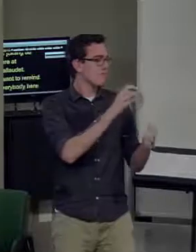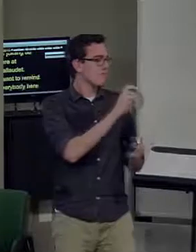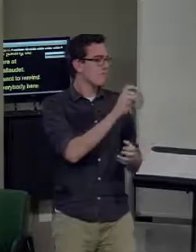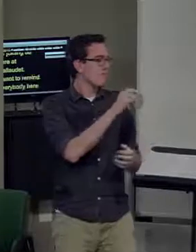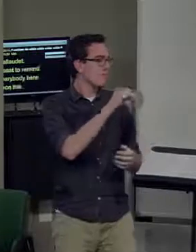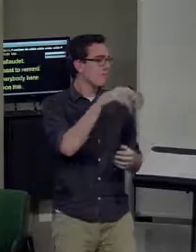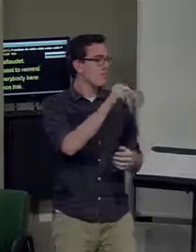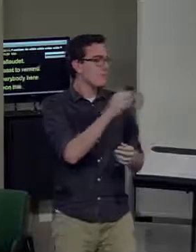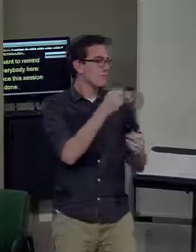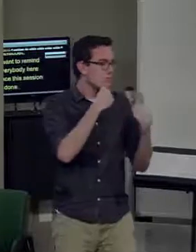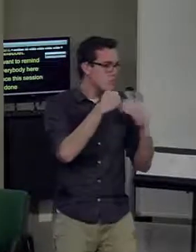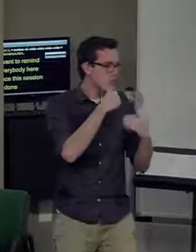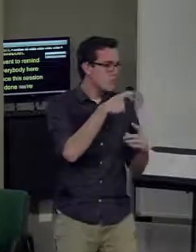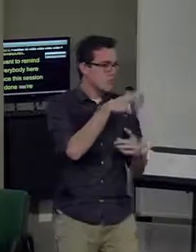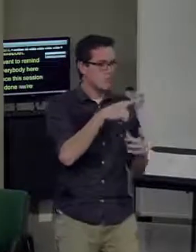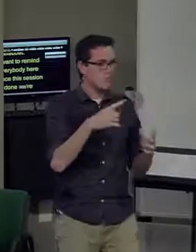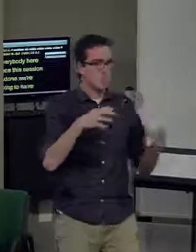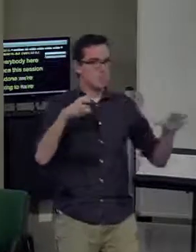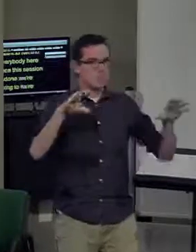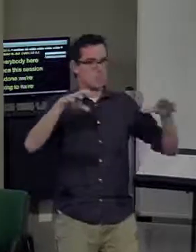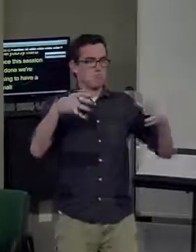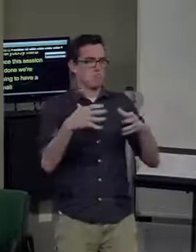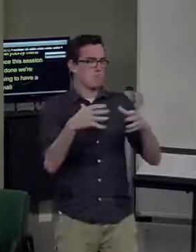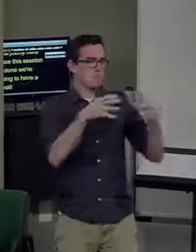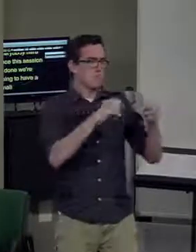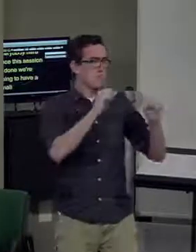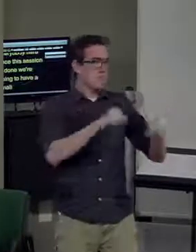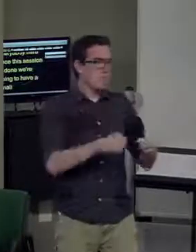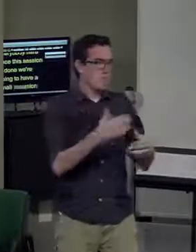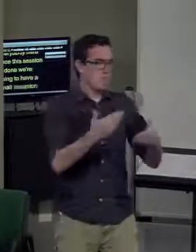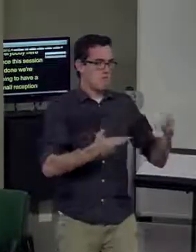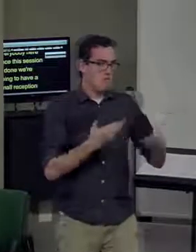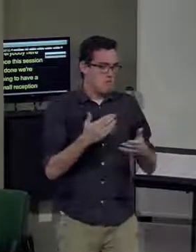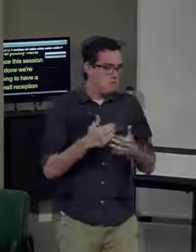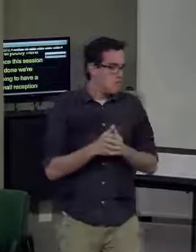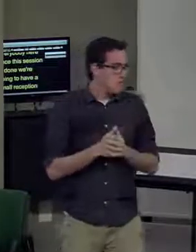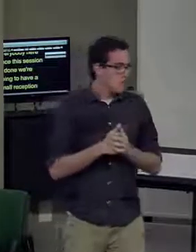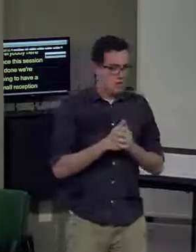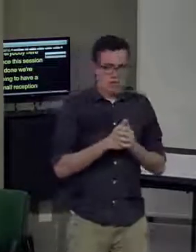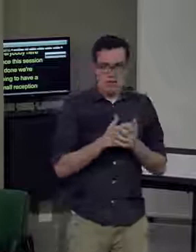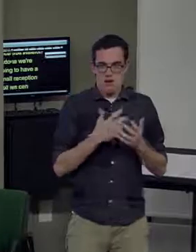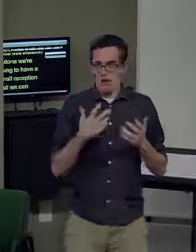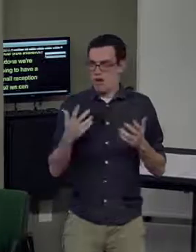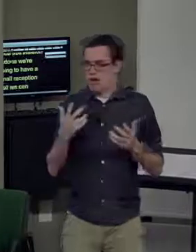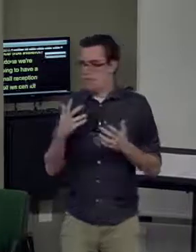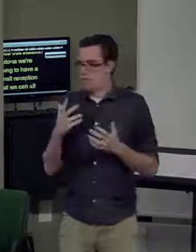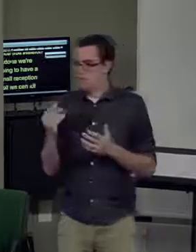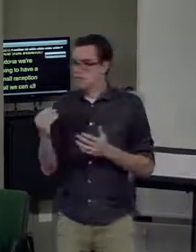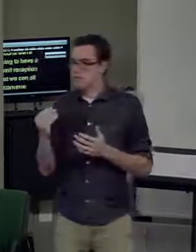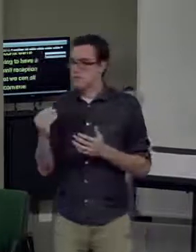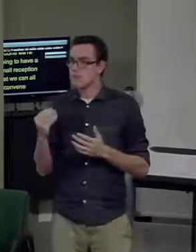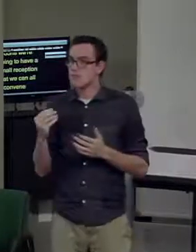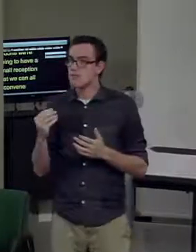done, we're going to have a small reception that we can all reconvene at, and you're all invited to attend.